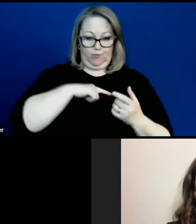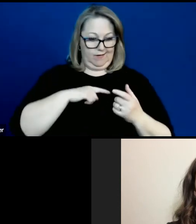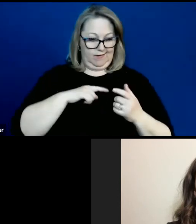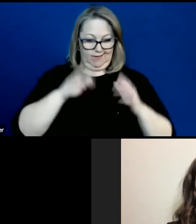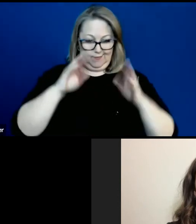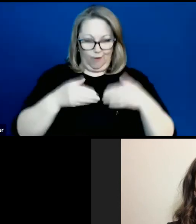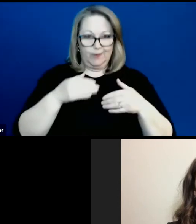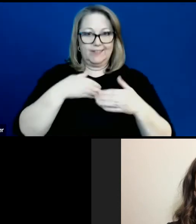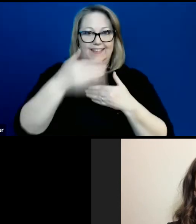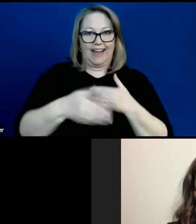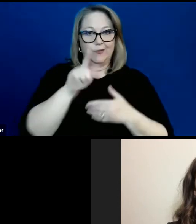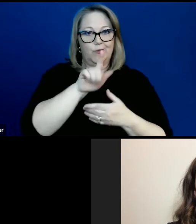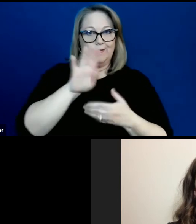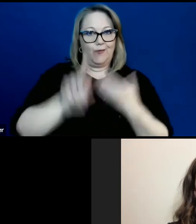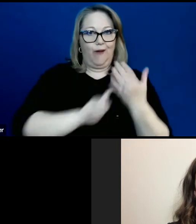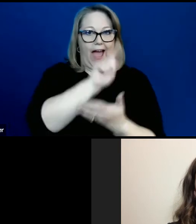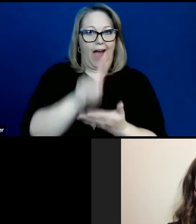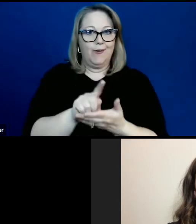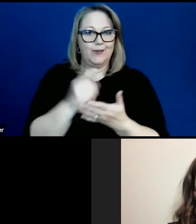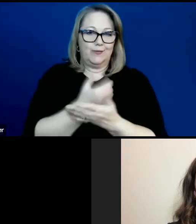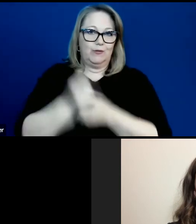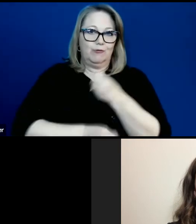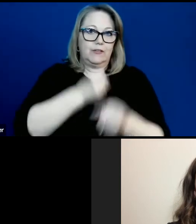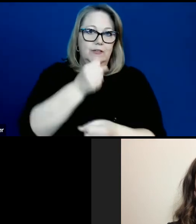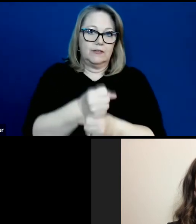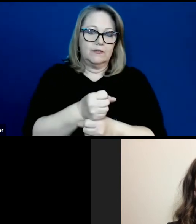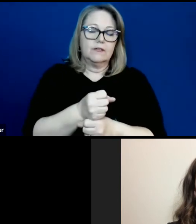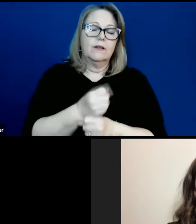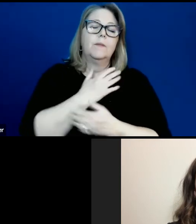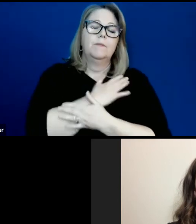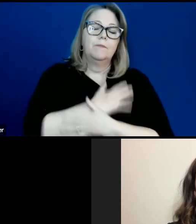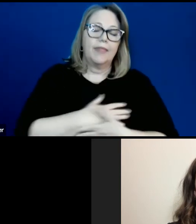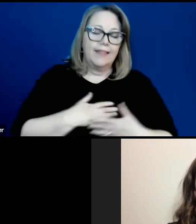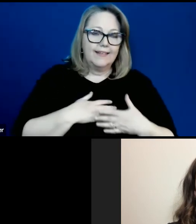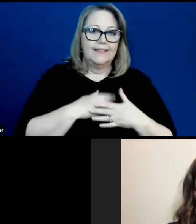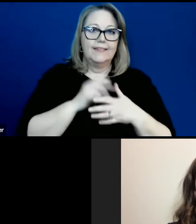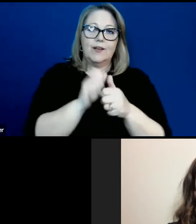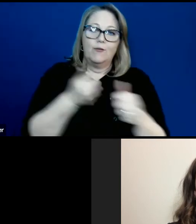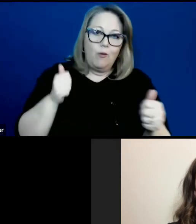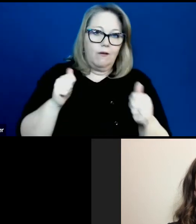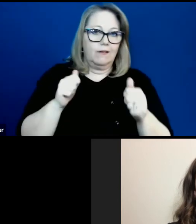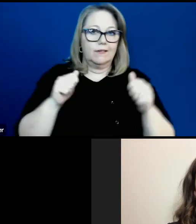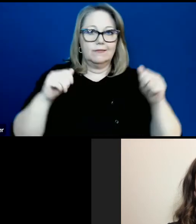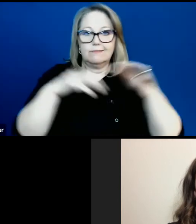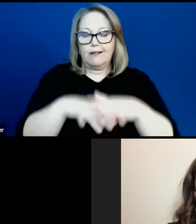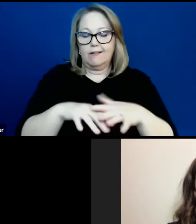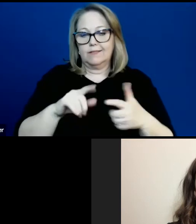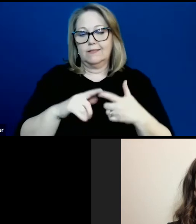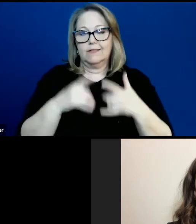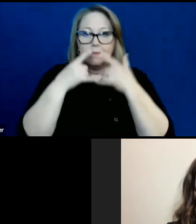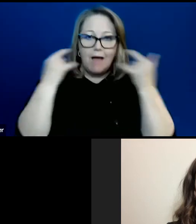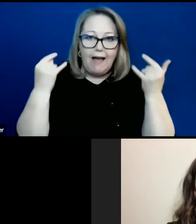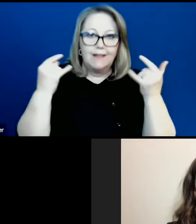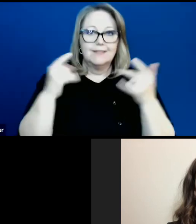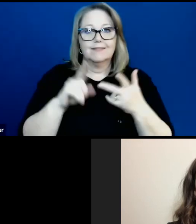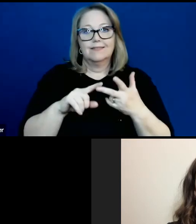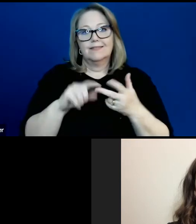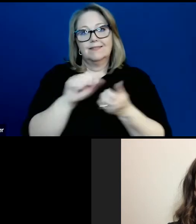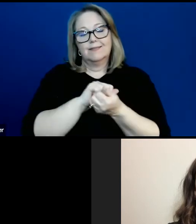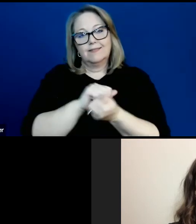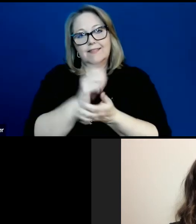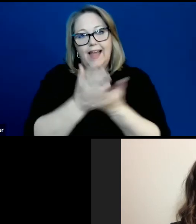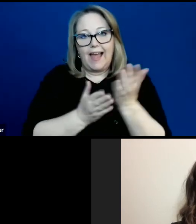Practice the protocols, wearing a mask, social distancing, avoid large gatherings, wash your hands. If everybody does their